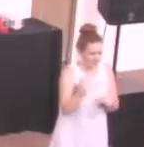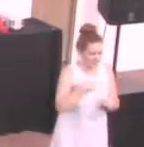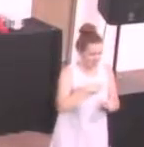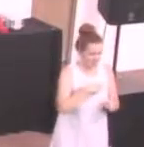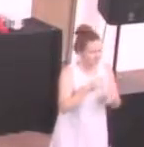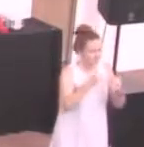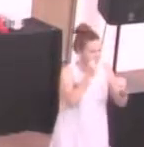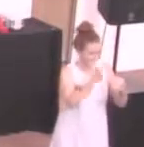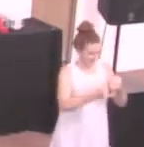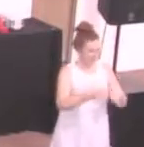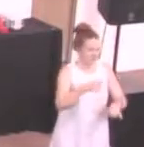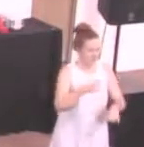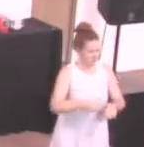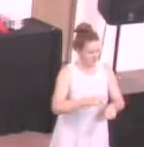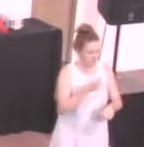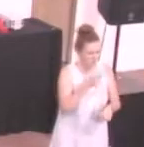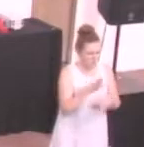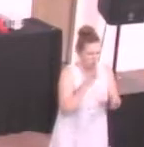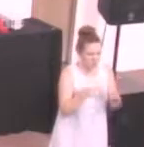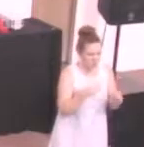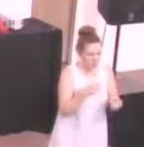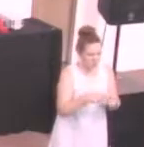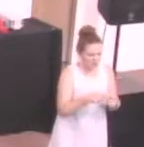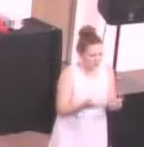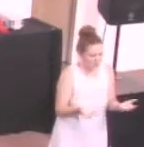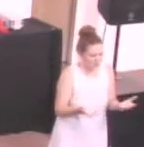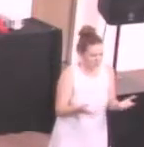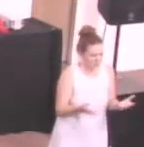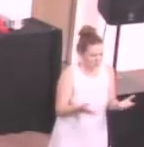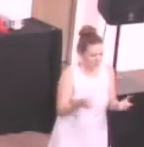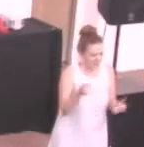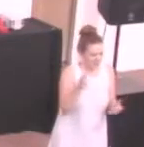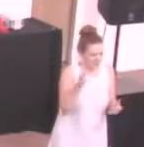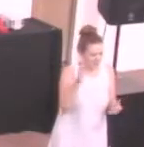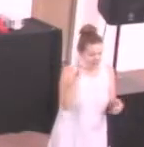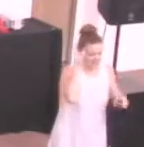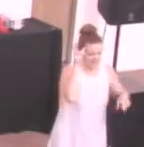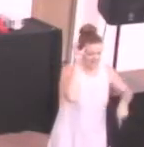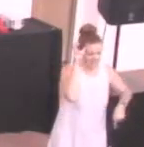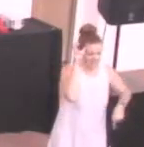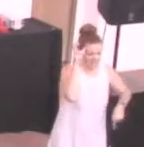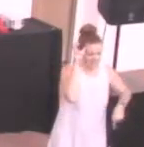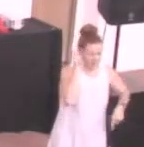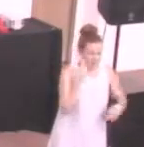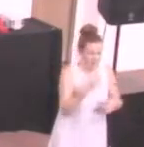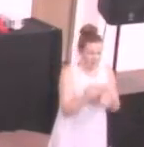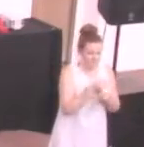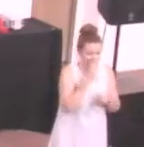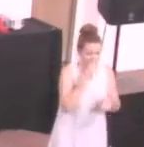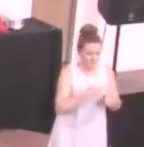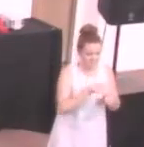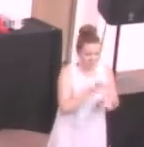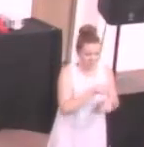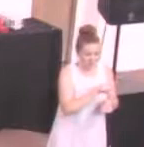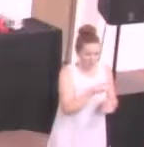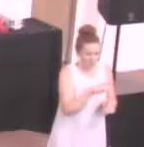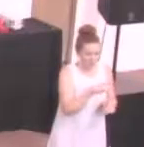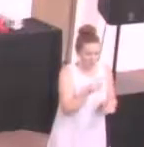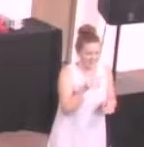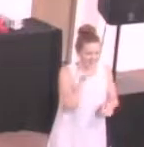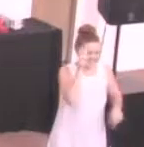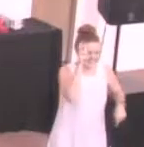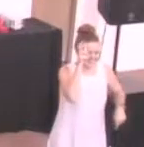time. Who am I talking about? Could it be Satan? Satan will mock